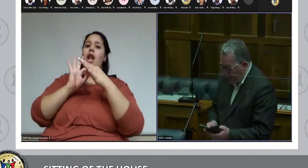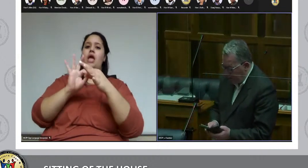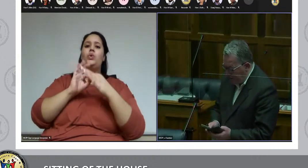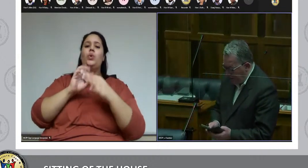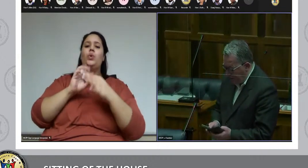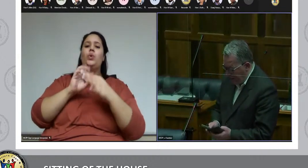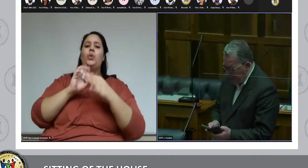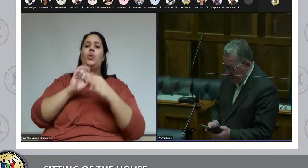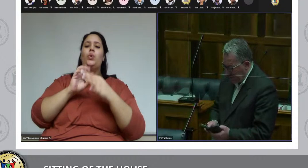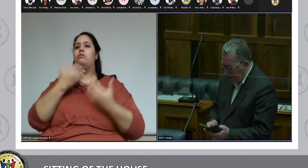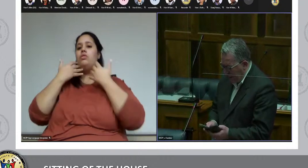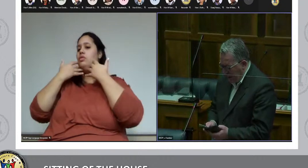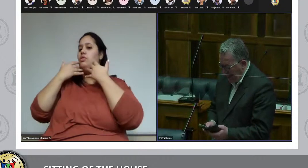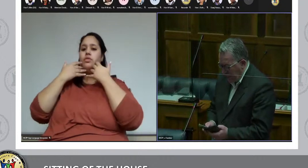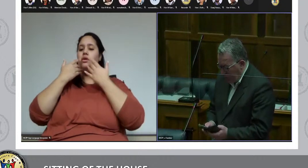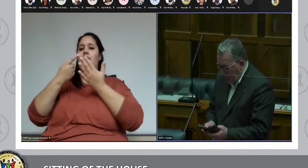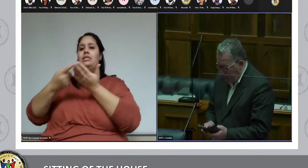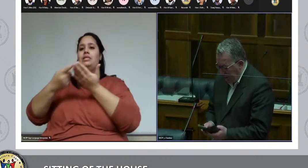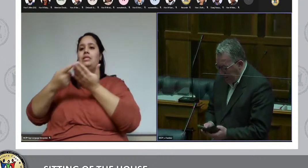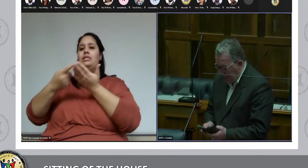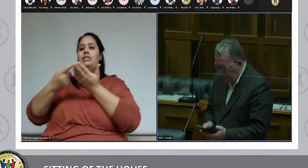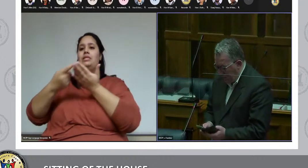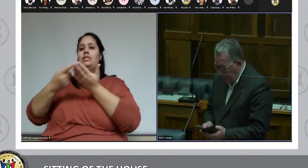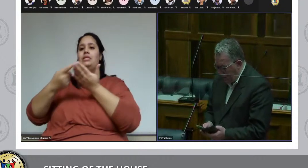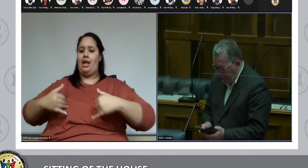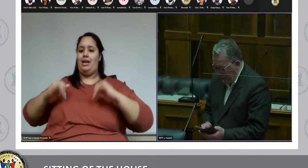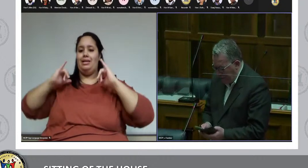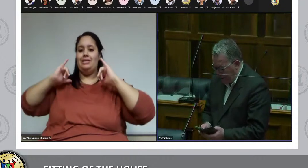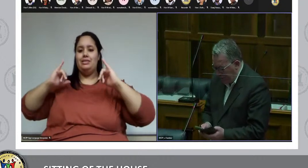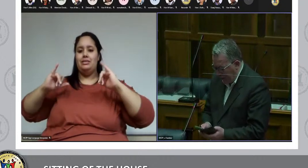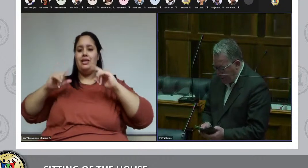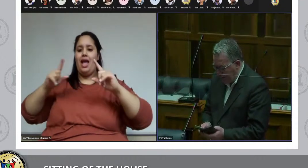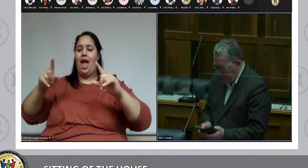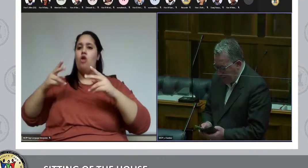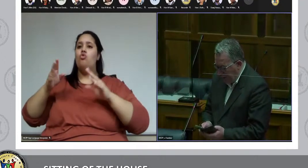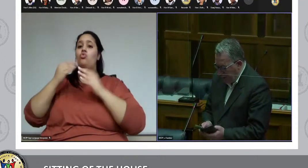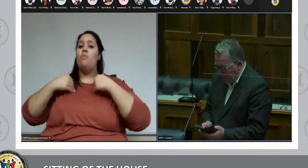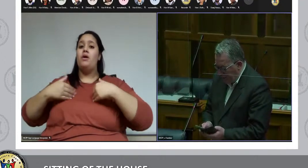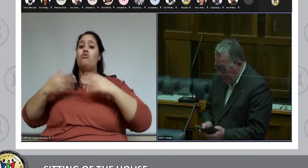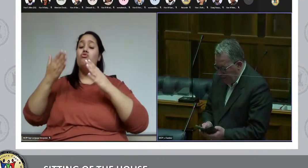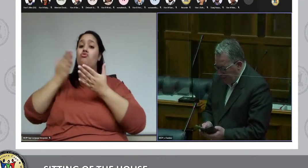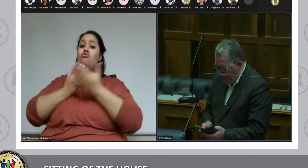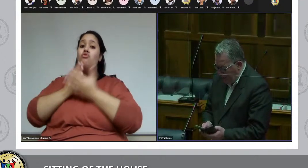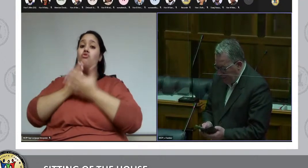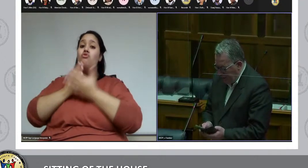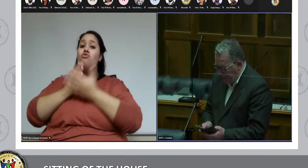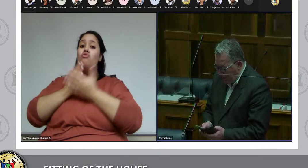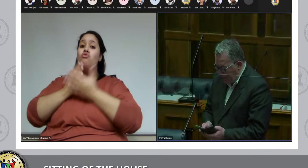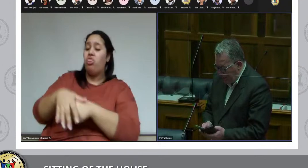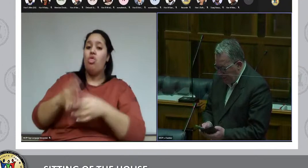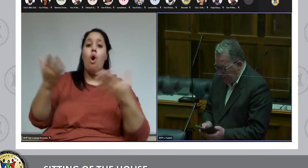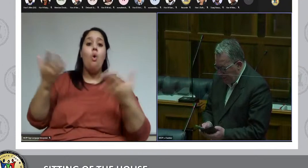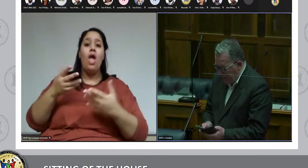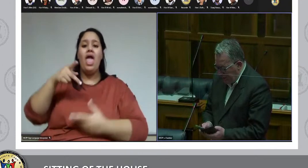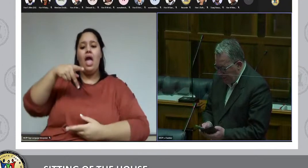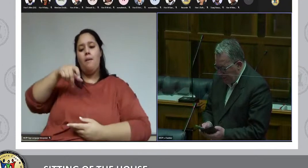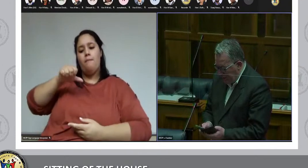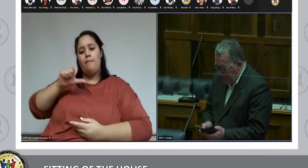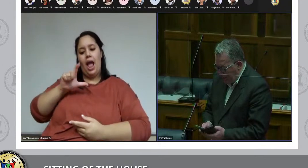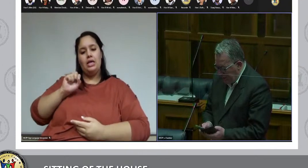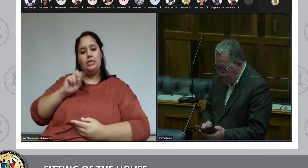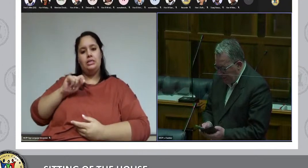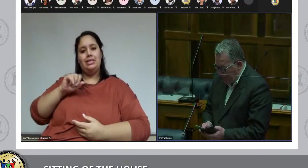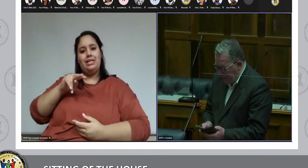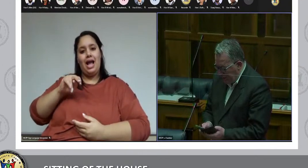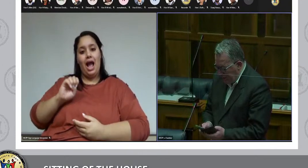discuss the humanitarian crisis and gross violations of human rights in Palestine. This DA-run legislature denied this